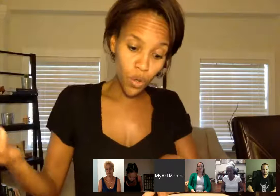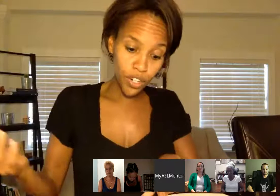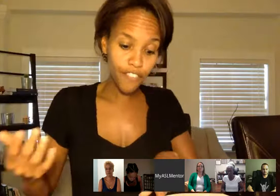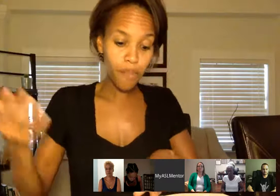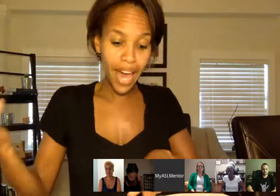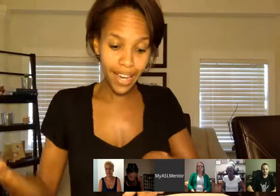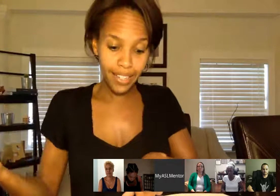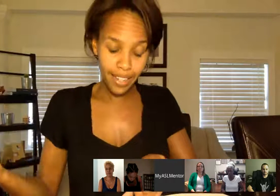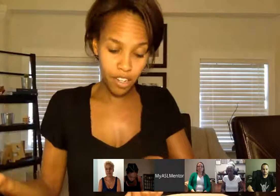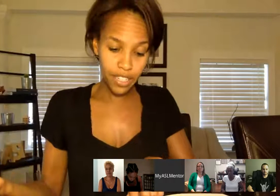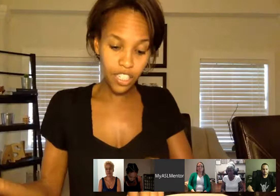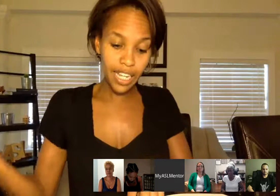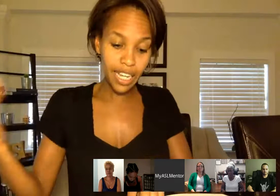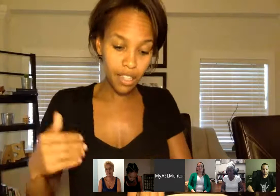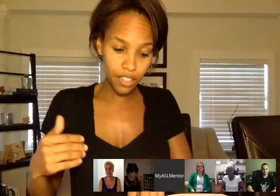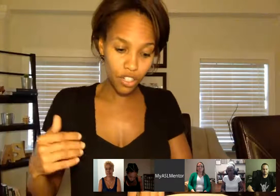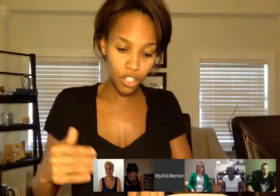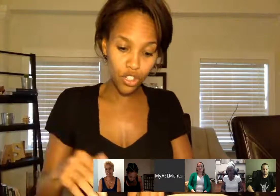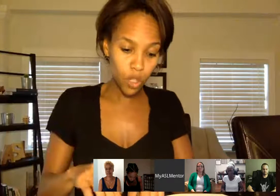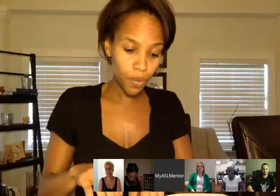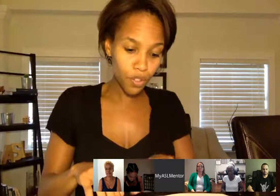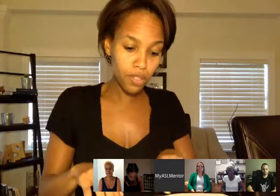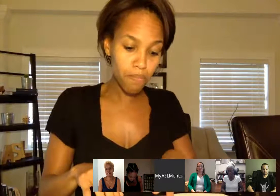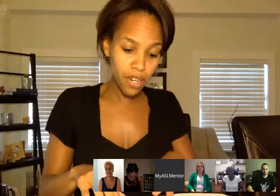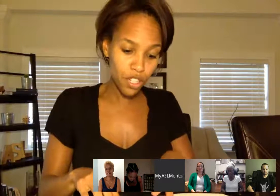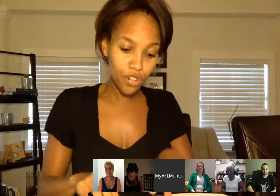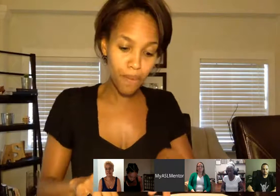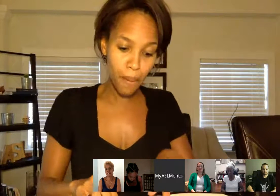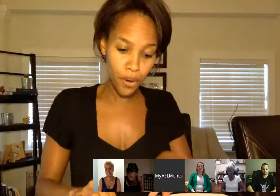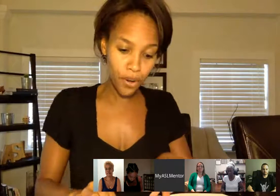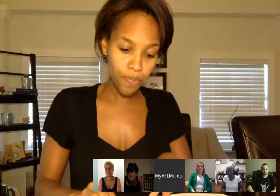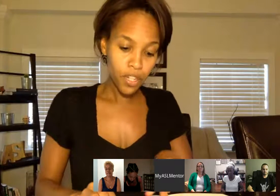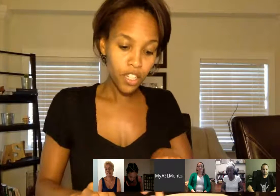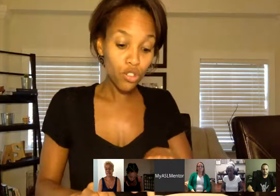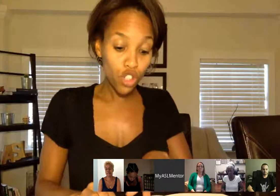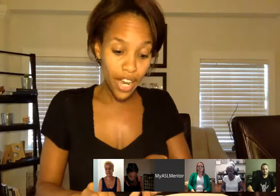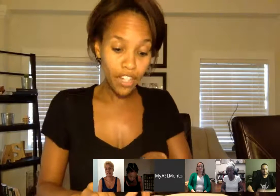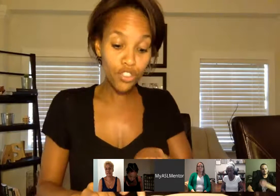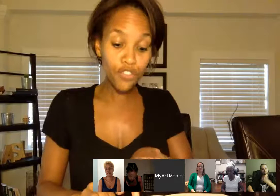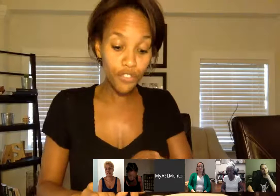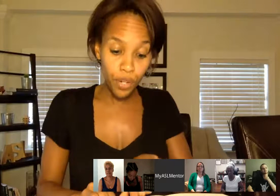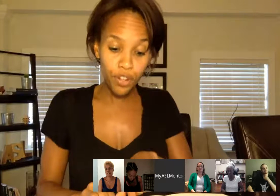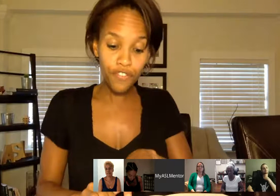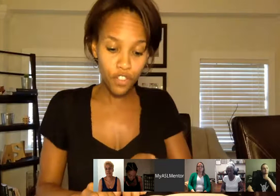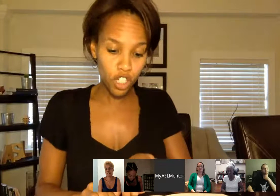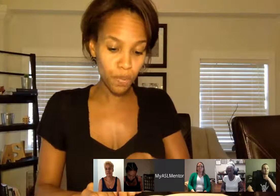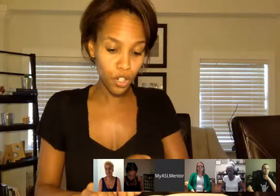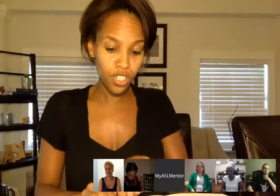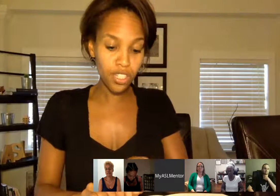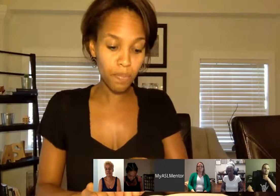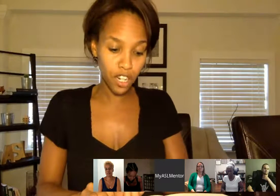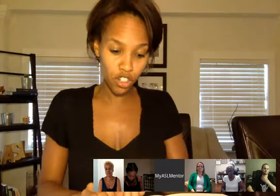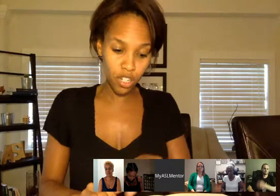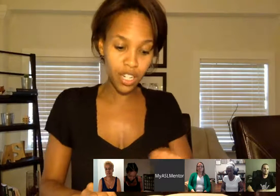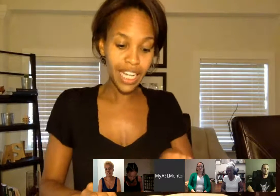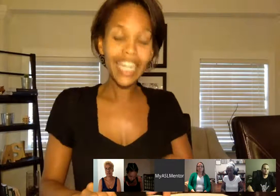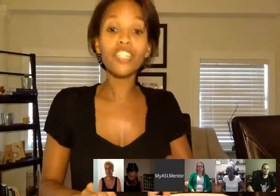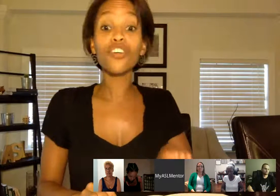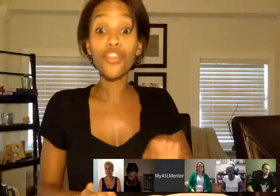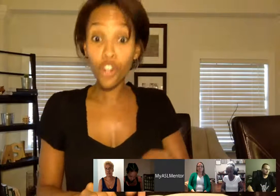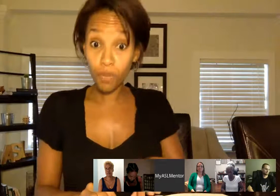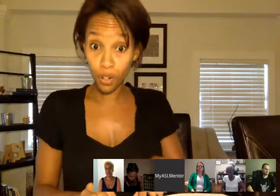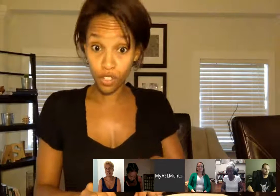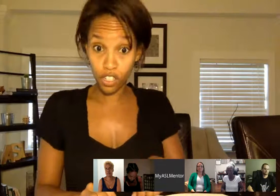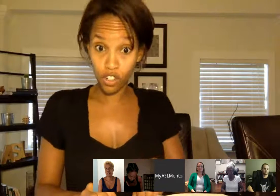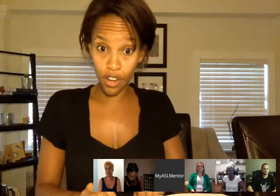Likewise, when working from ASL into English, interpreters must remember to change the frequent first-person depiction